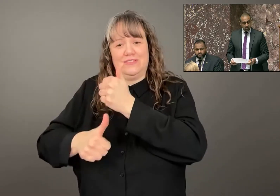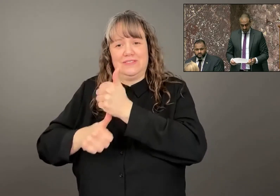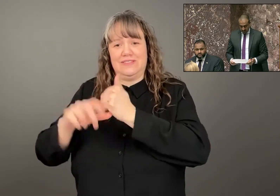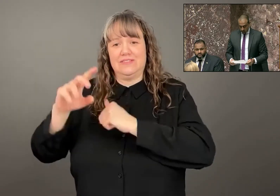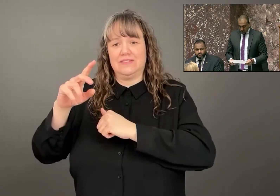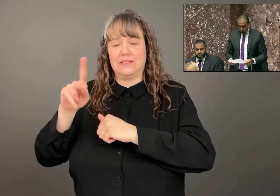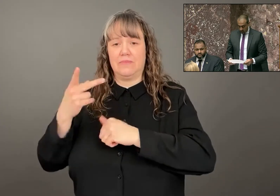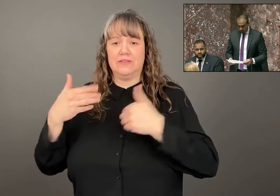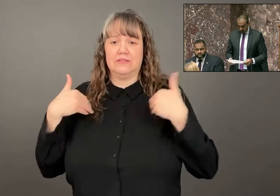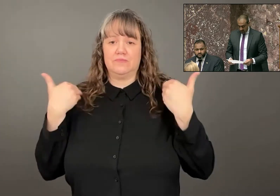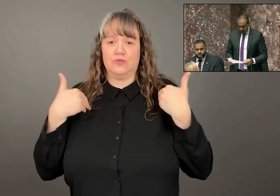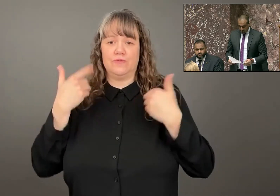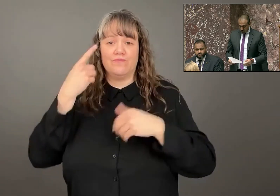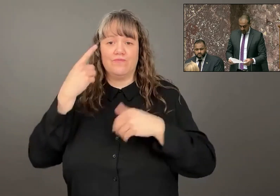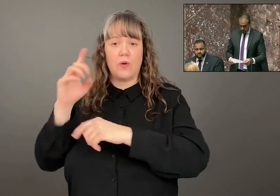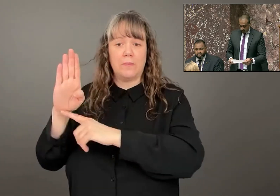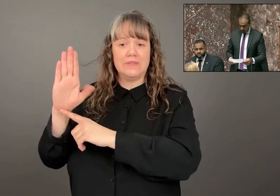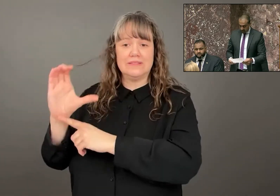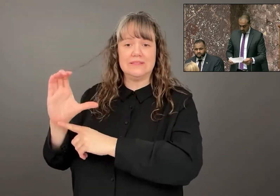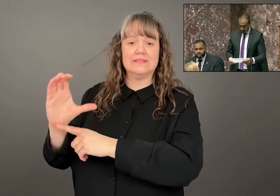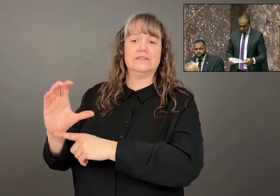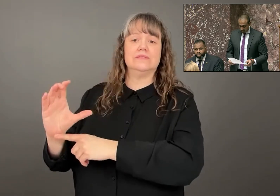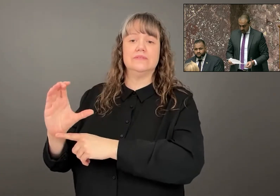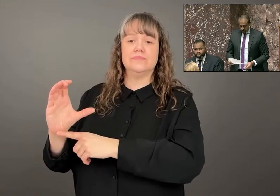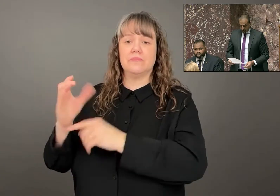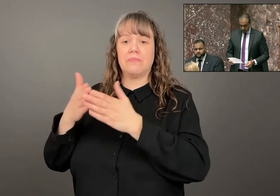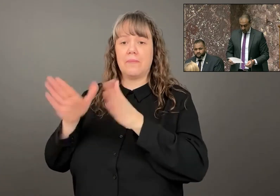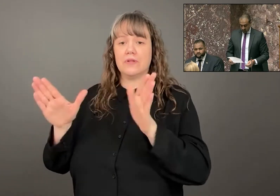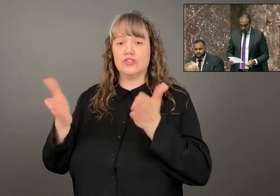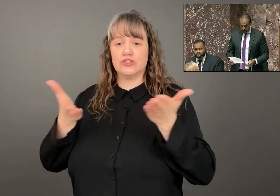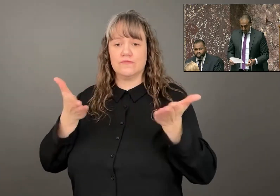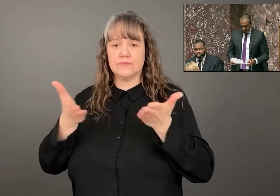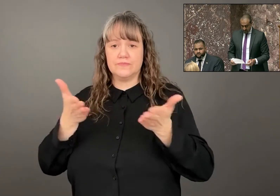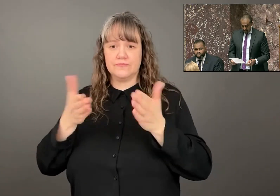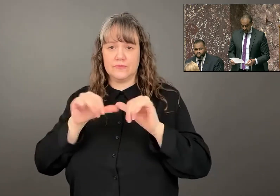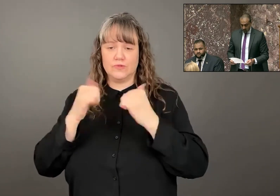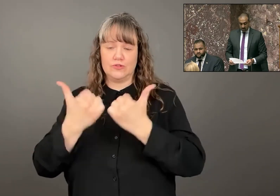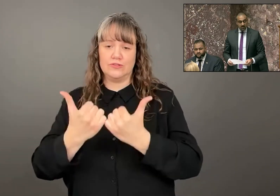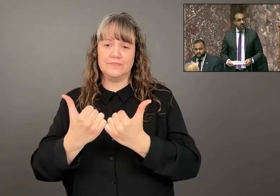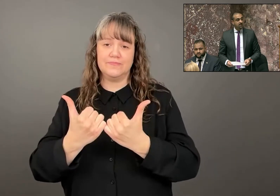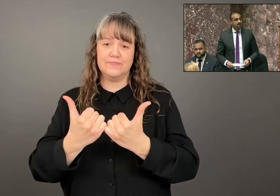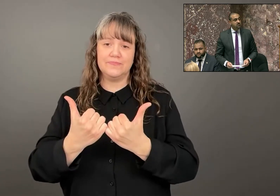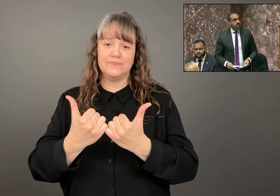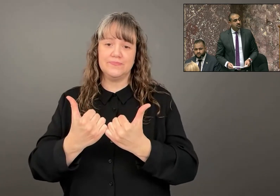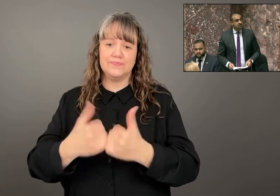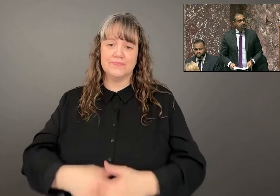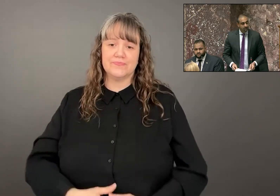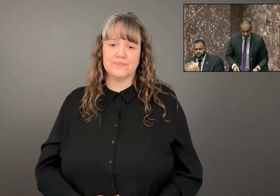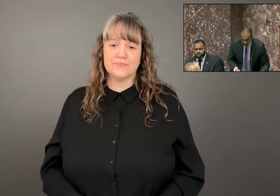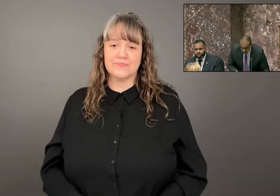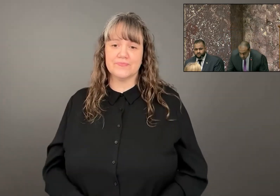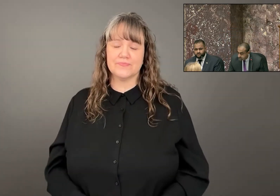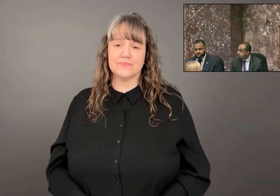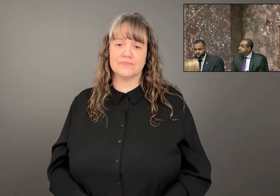Islands Trust annual report and to engage with provincial decision makers on the unique mandate and priorities of the Island Trust.